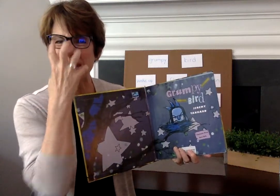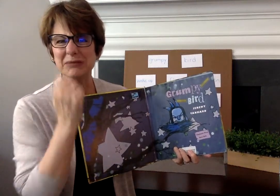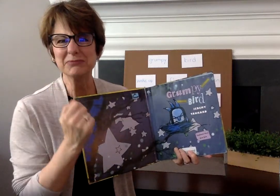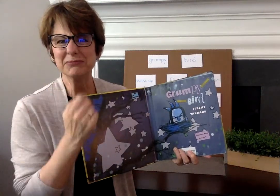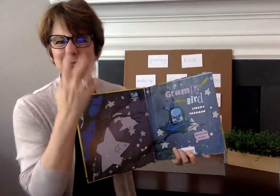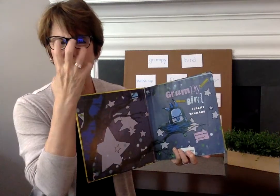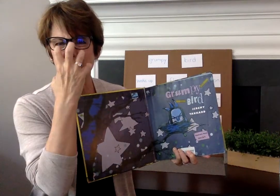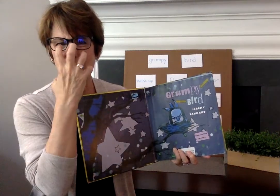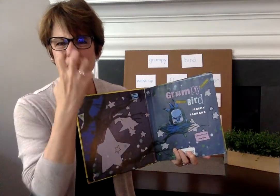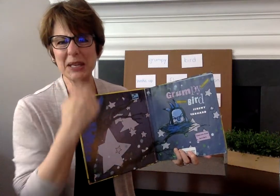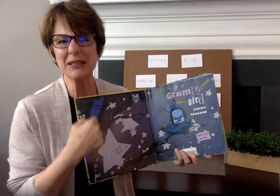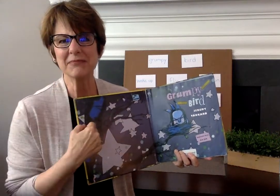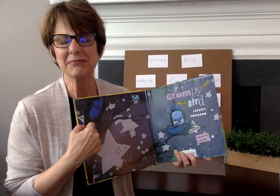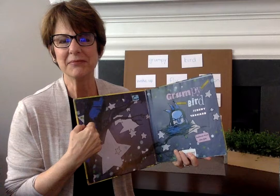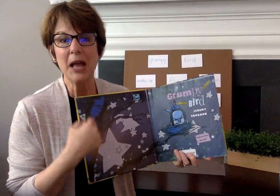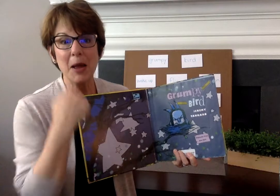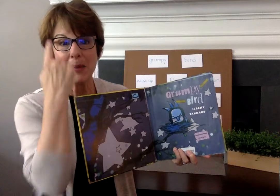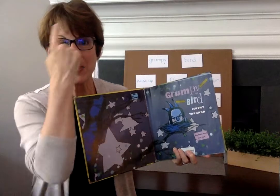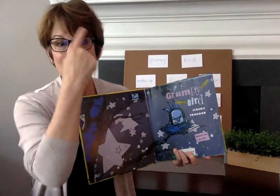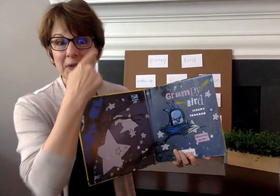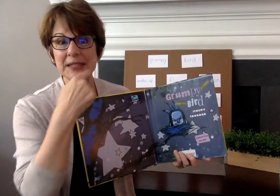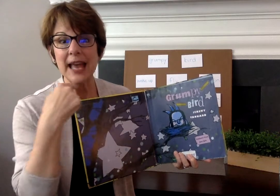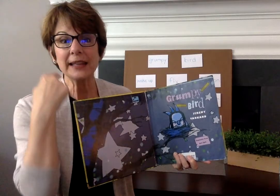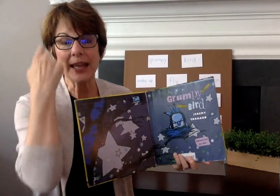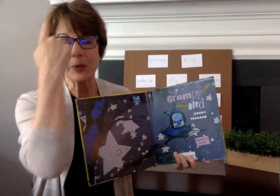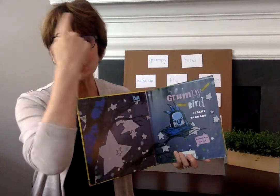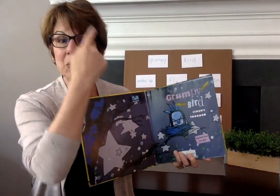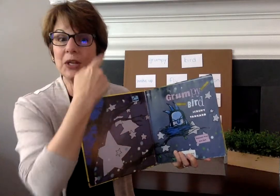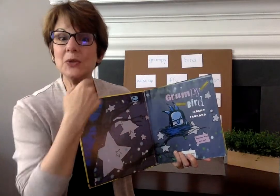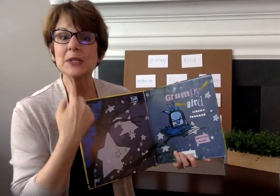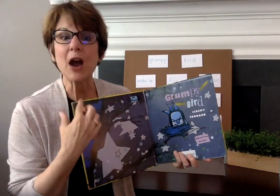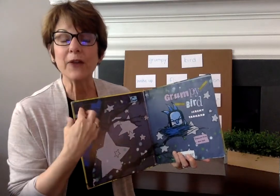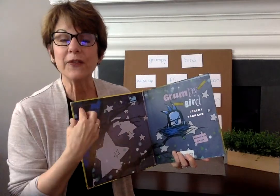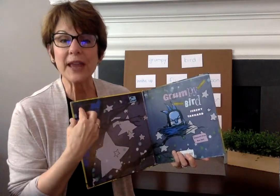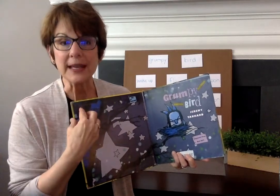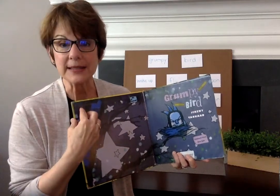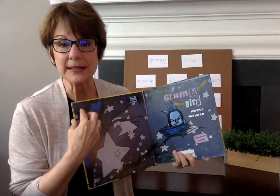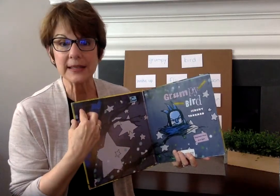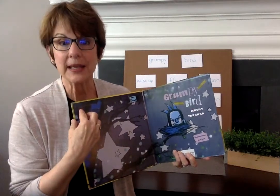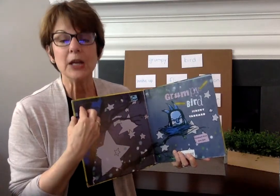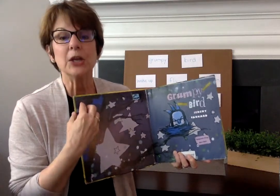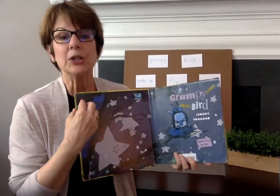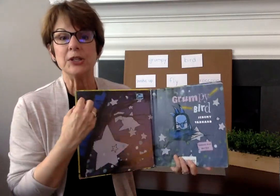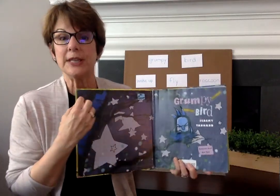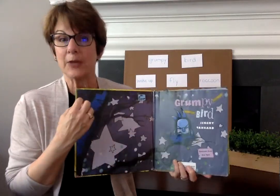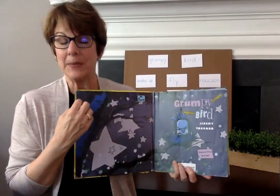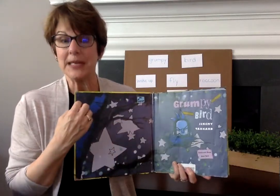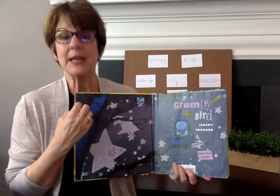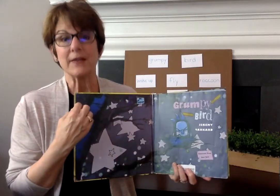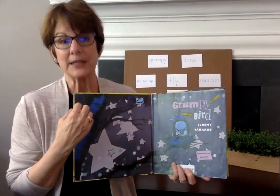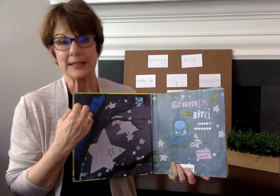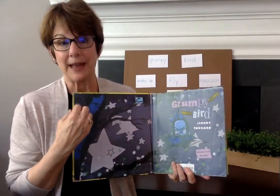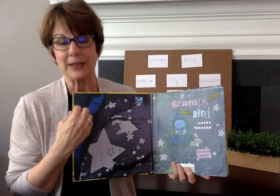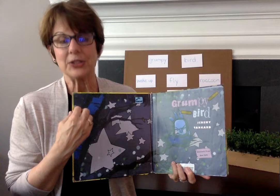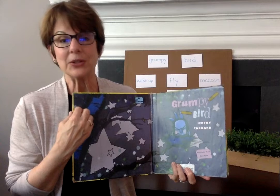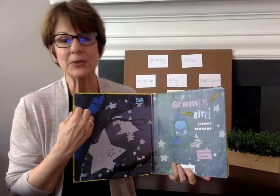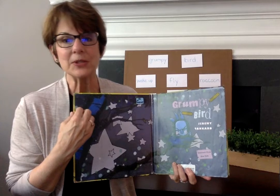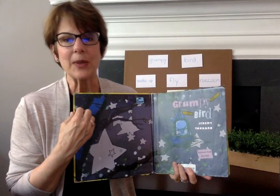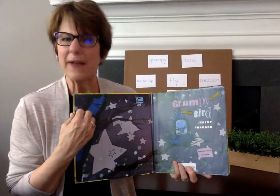grumpy. Grumpy. And part of sign language, we use our face to tell the meaning of the sign too. So we have to